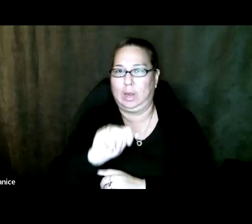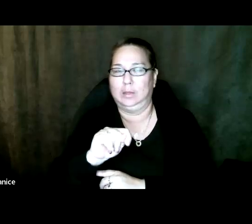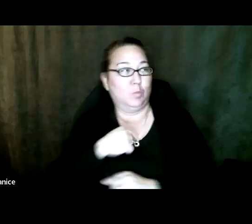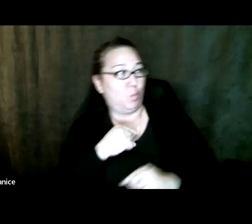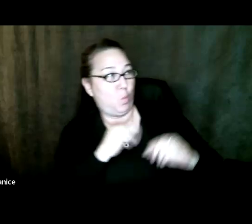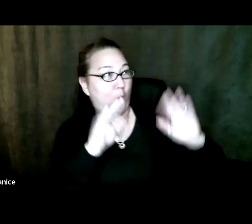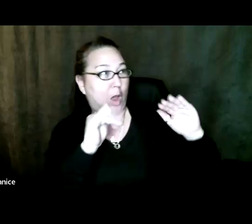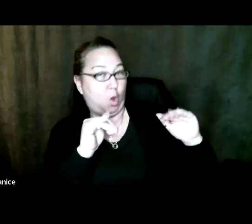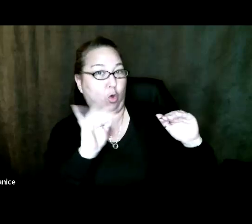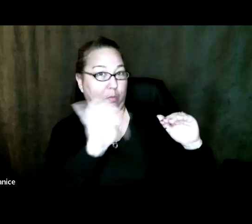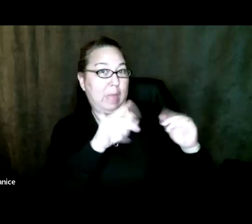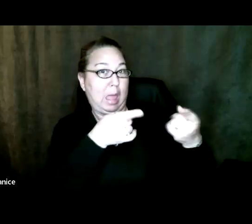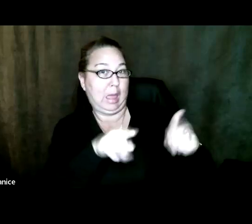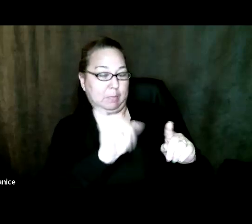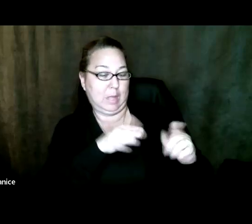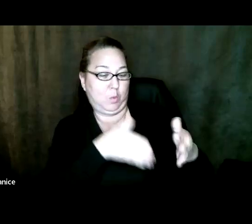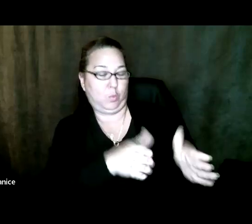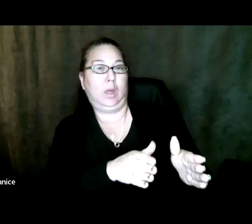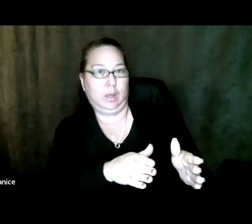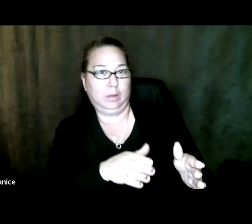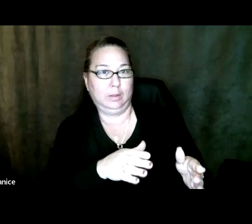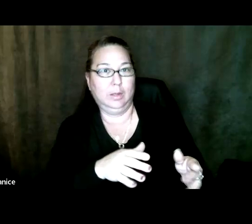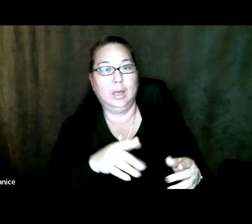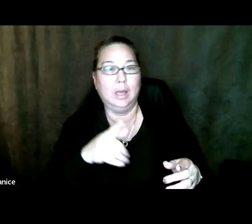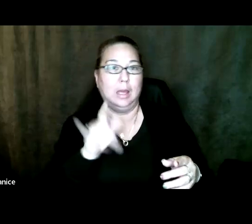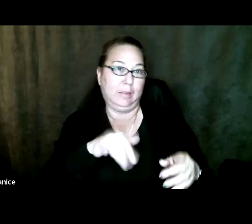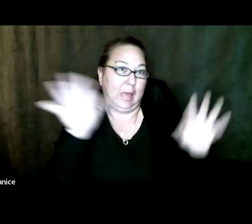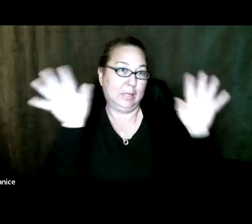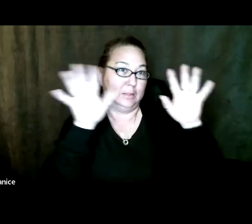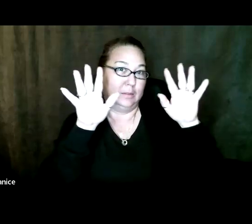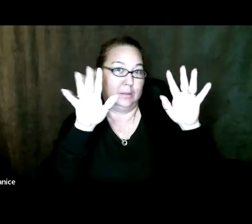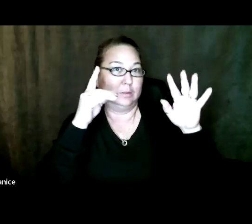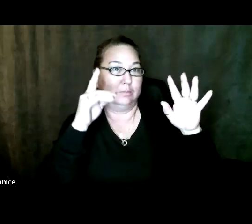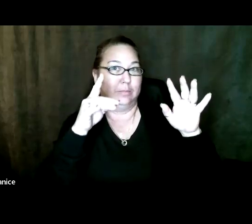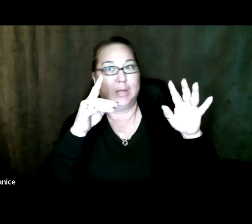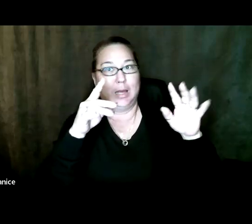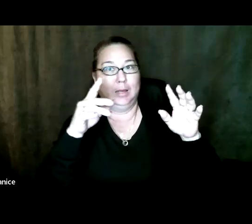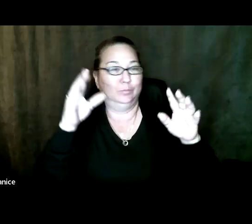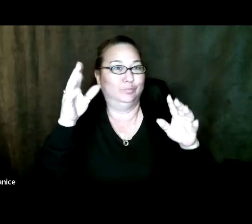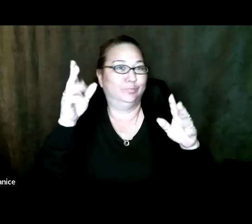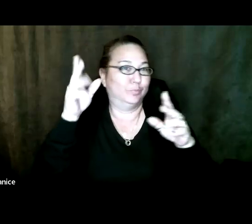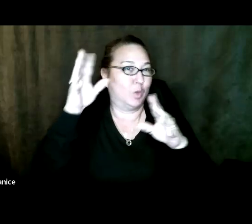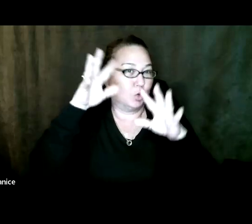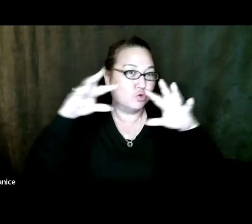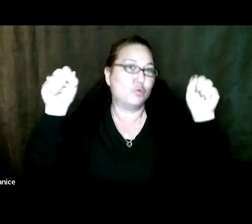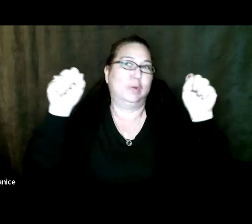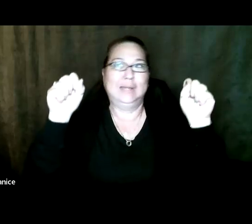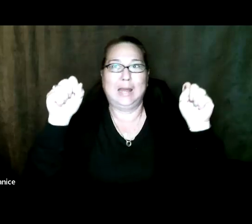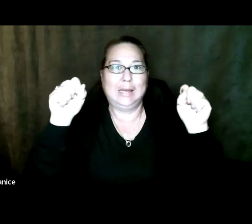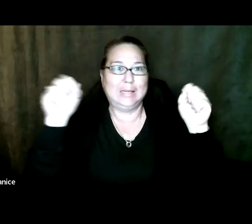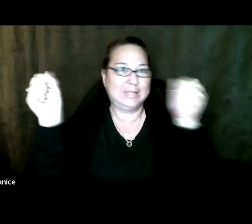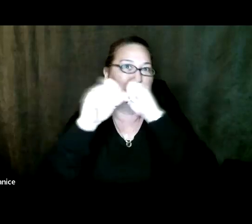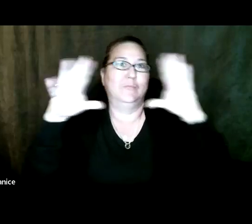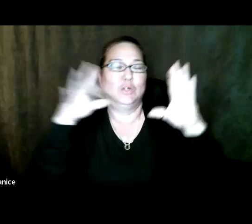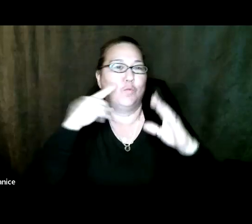firmly in favor of this. To me, this fits in with, no pun intended, the superintendent's vision for hub schools, right? And Yeah. that's if you visit the hub schools that we've had so far, it's